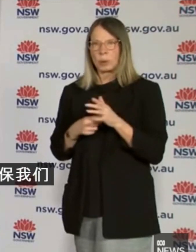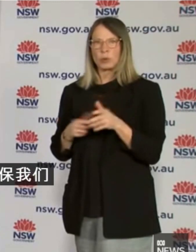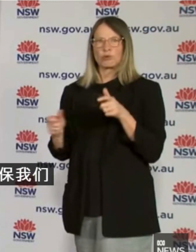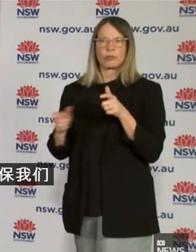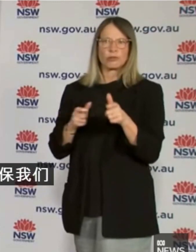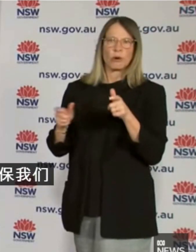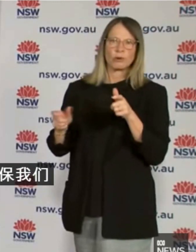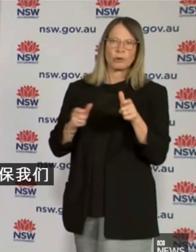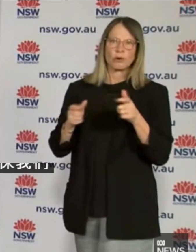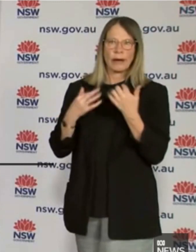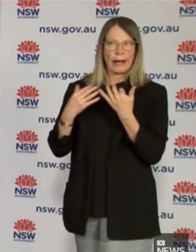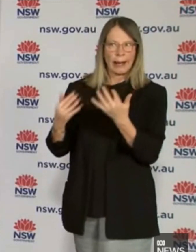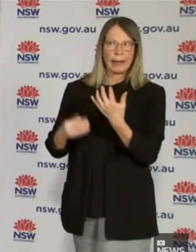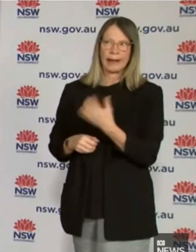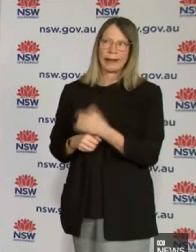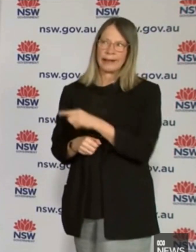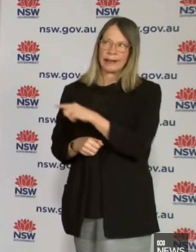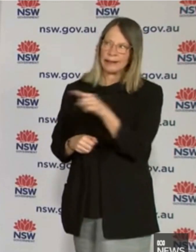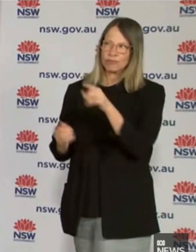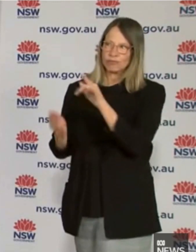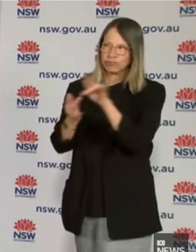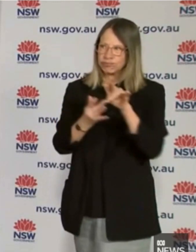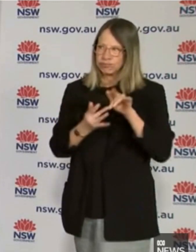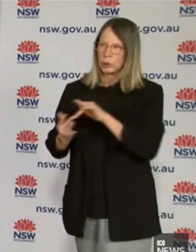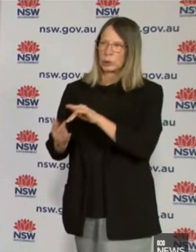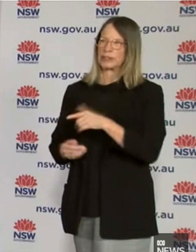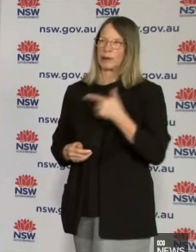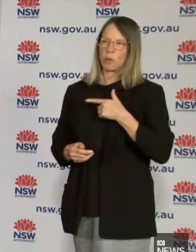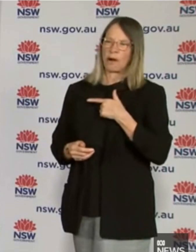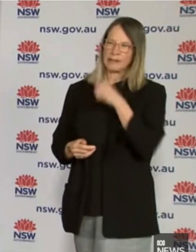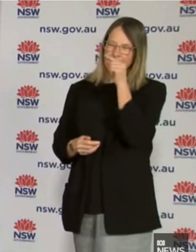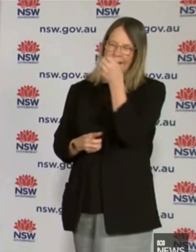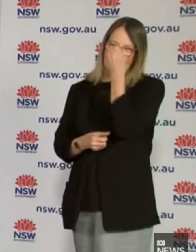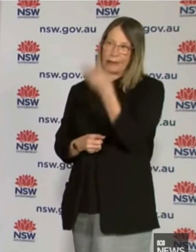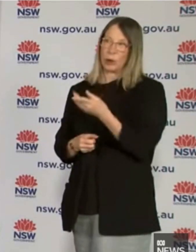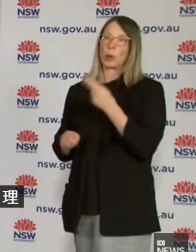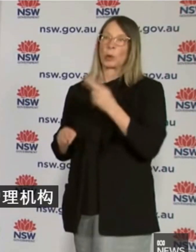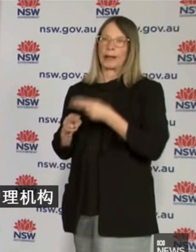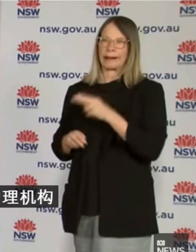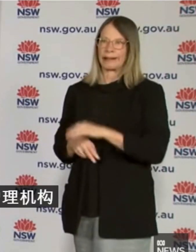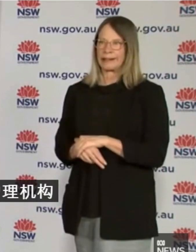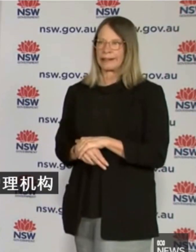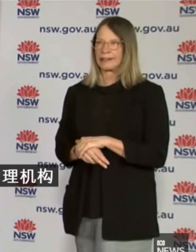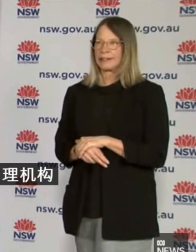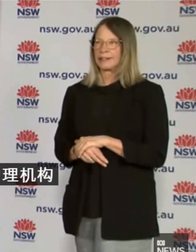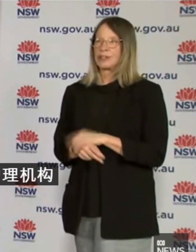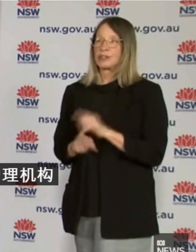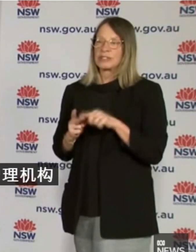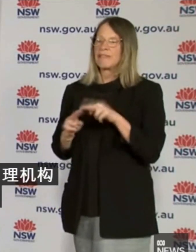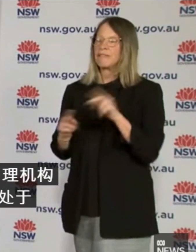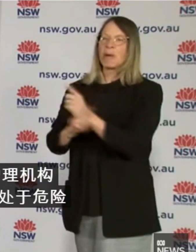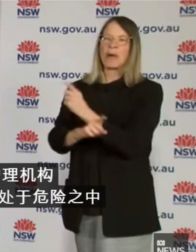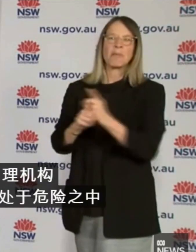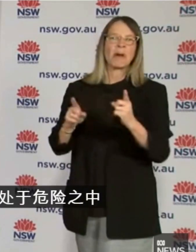getting to people as quickly as we possibly can, particularly those people who might have had some exposures or put others at